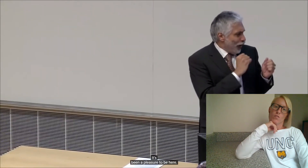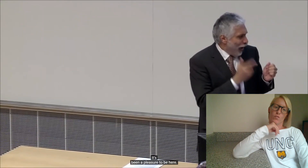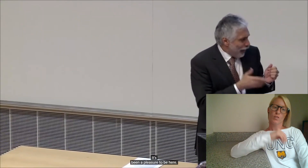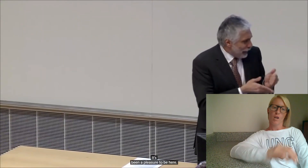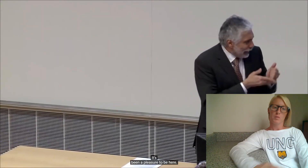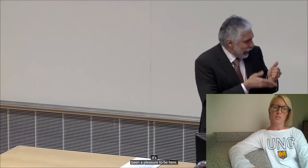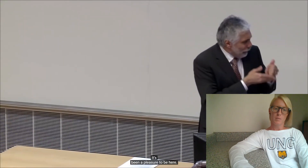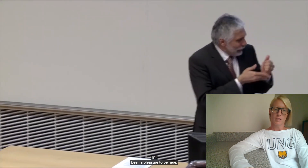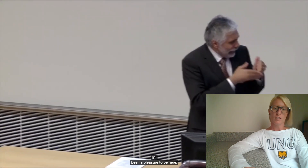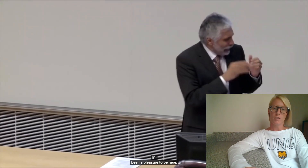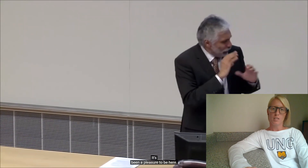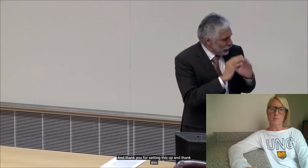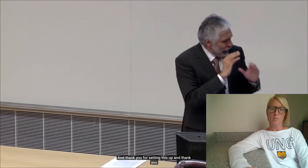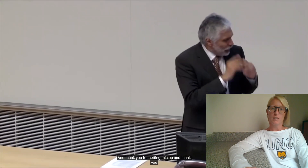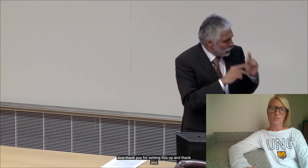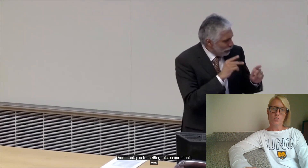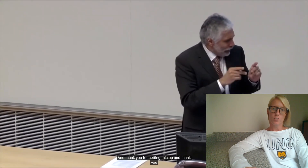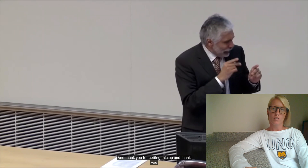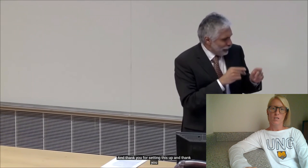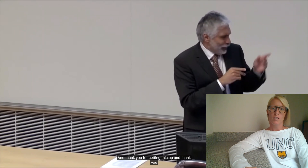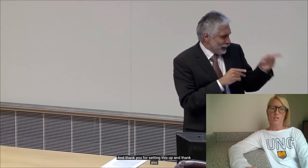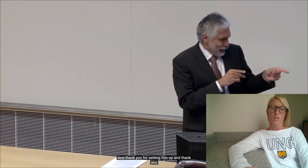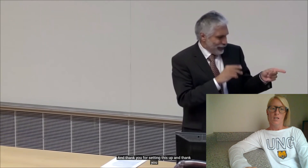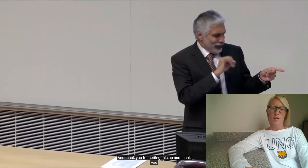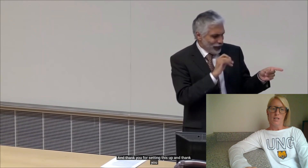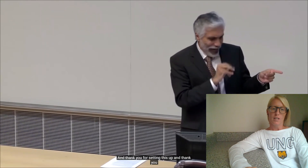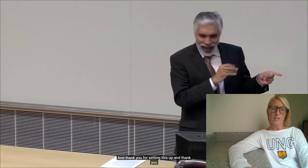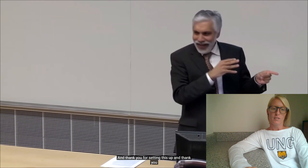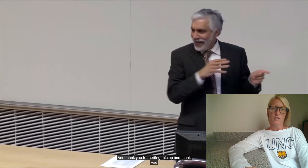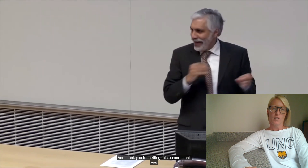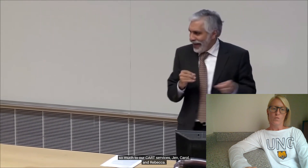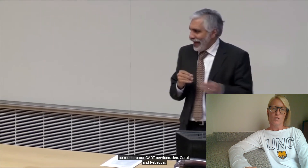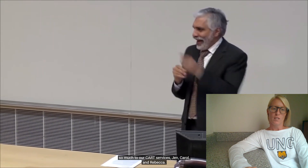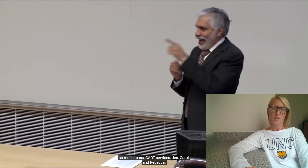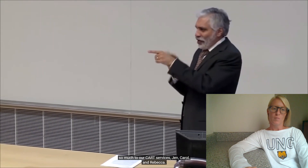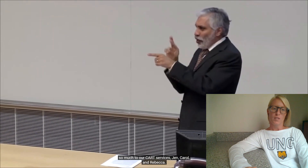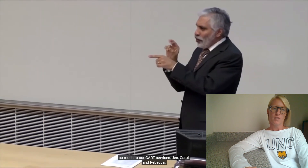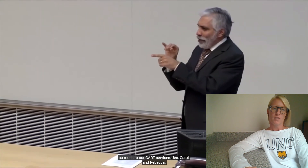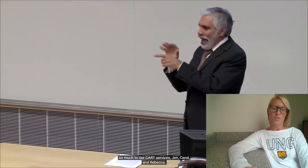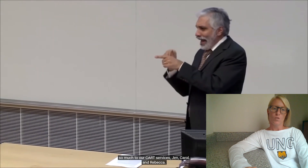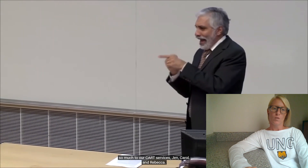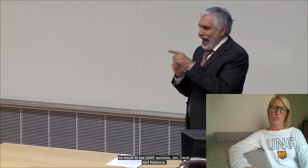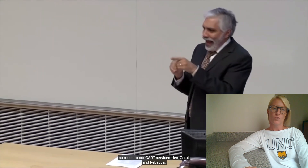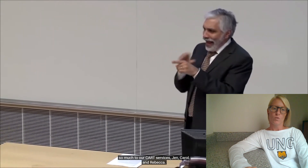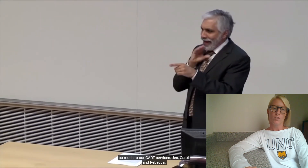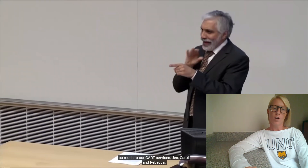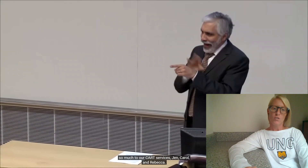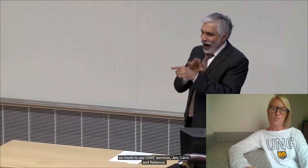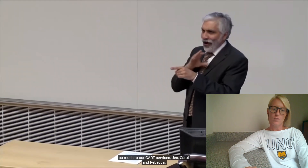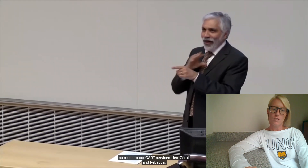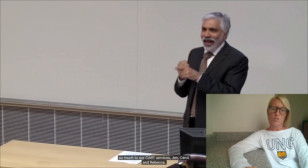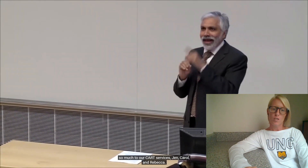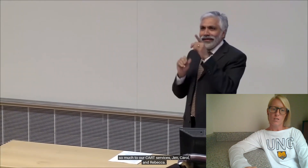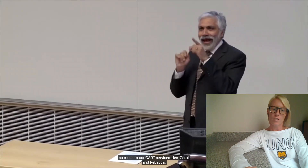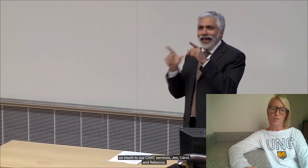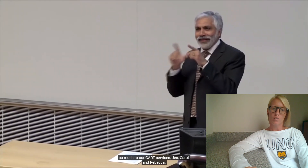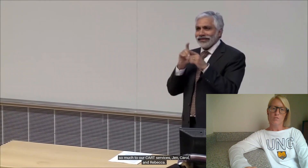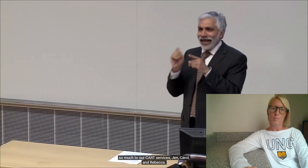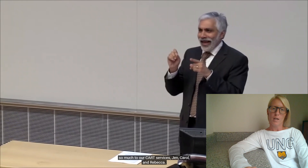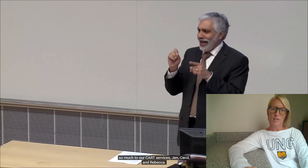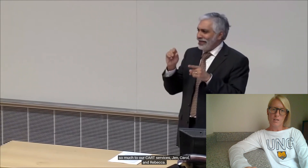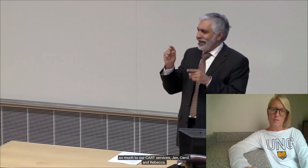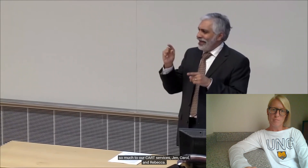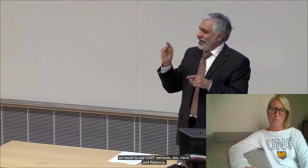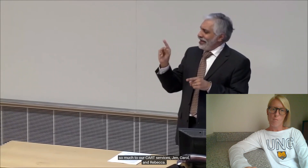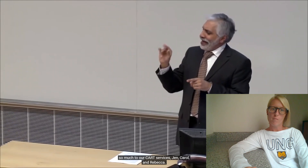been a pleasure to be here. And thank you for setting this up. And thank you so much to our cart services, Jen,